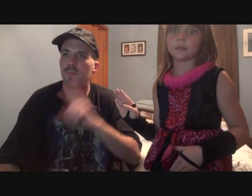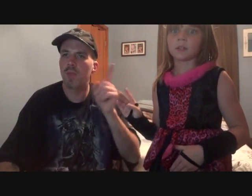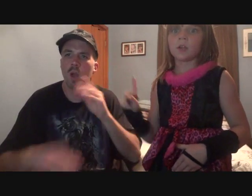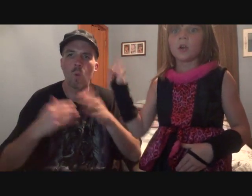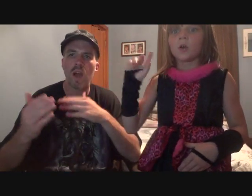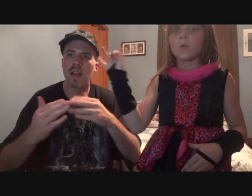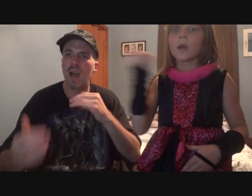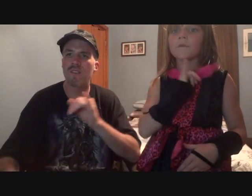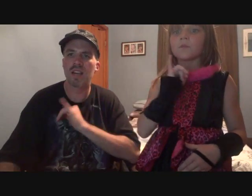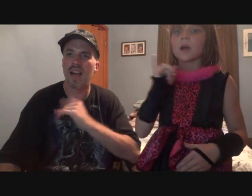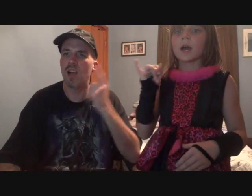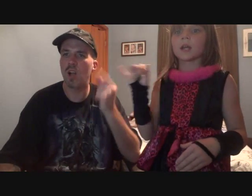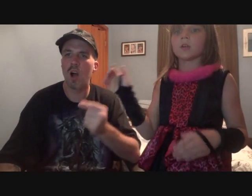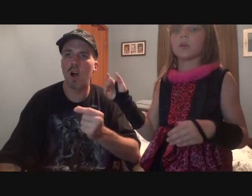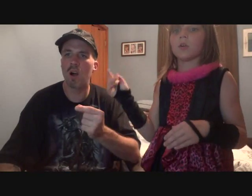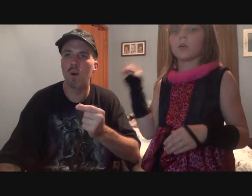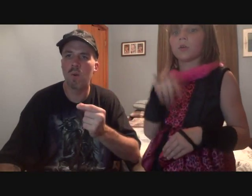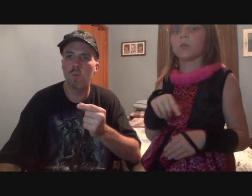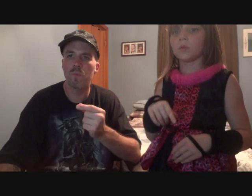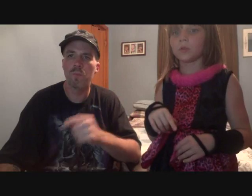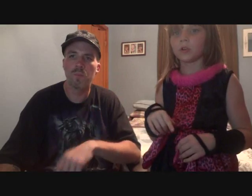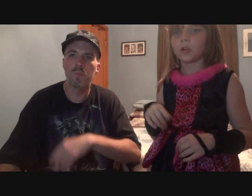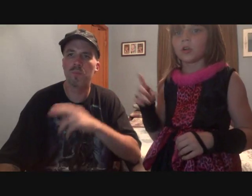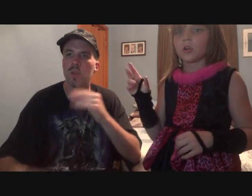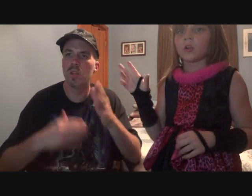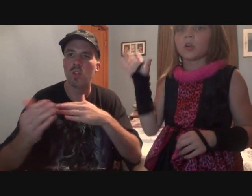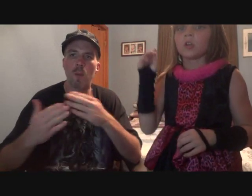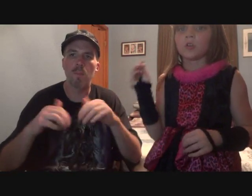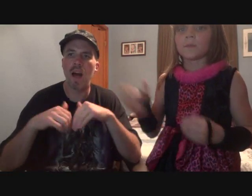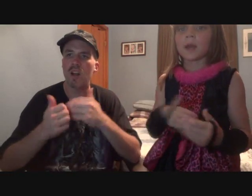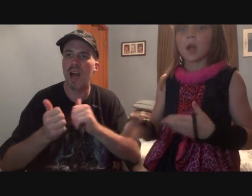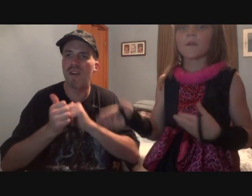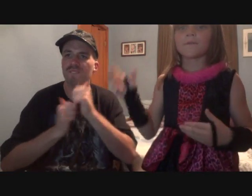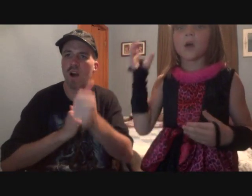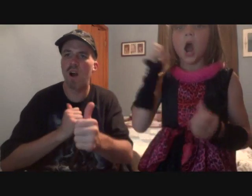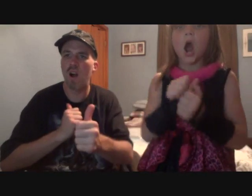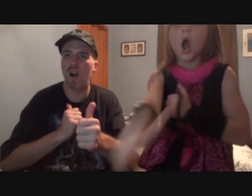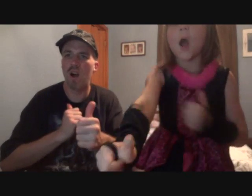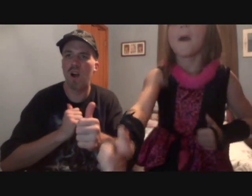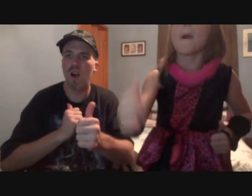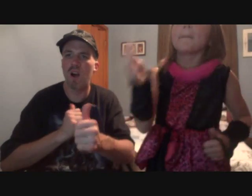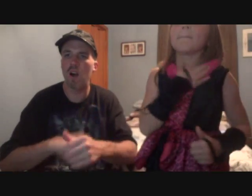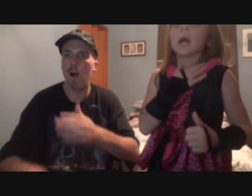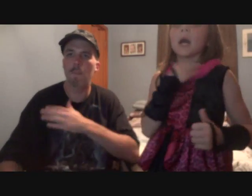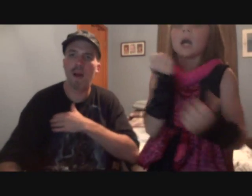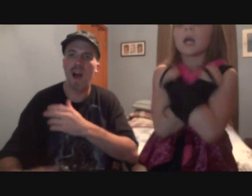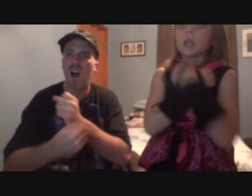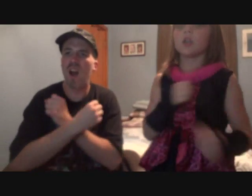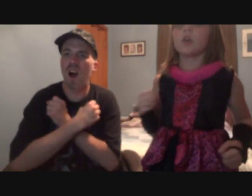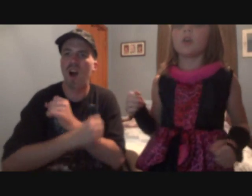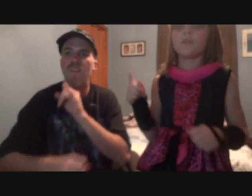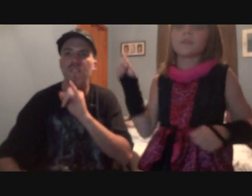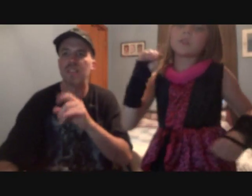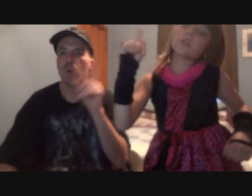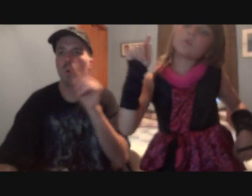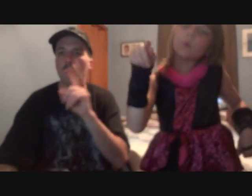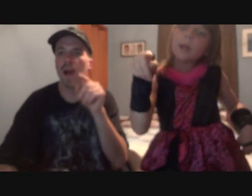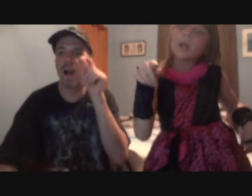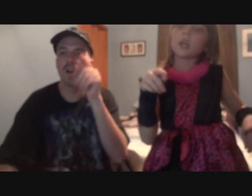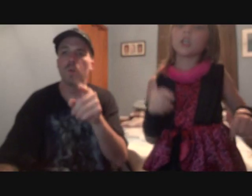Wherever I go Not matter how far My love is where